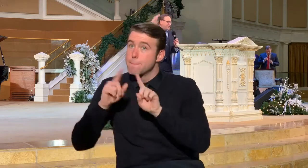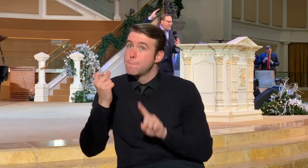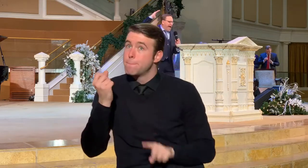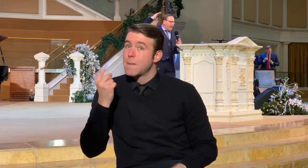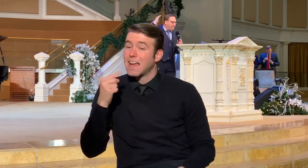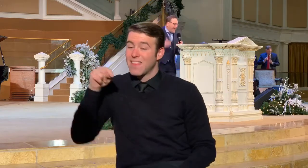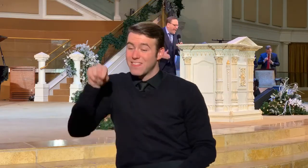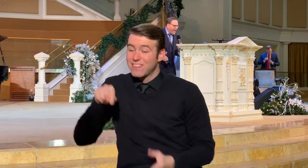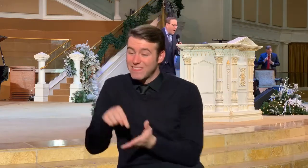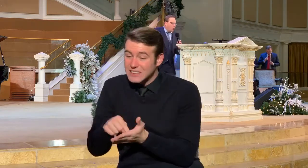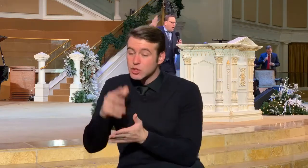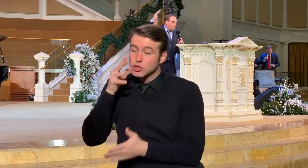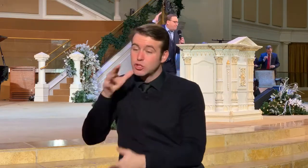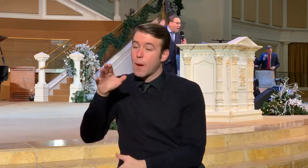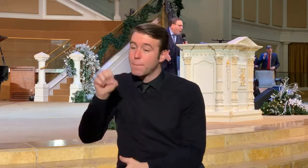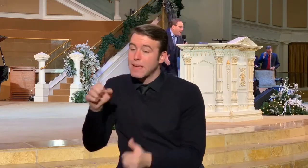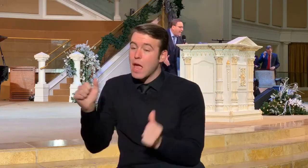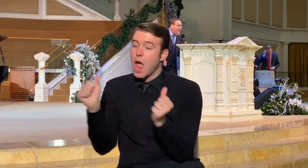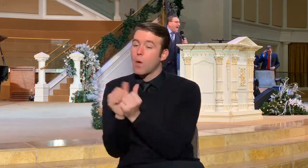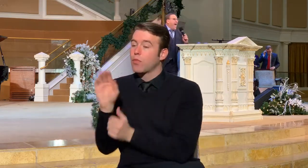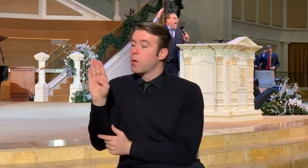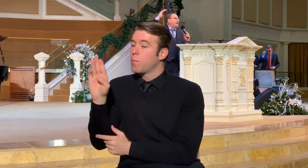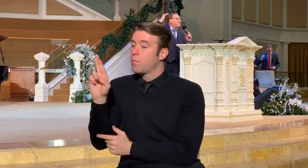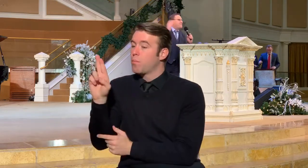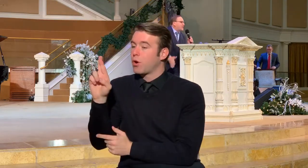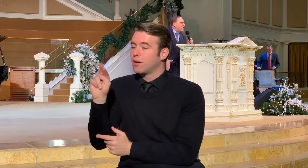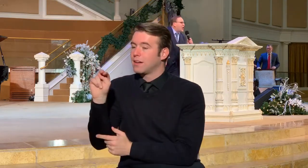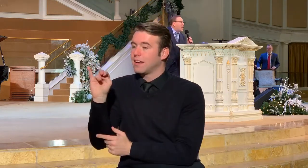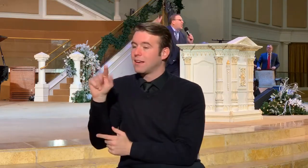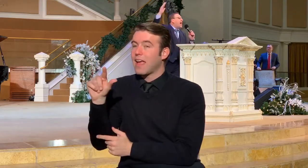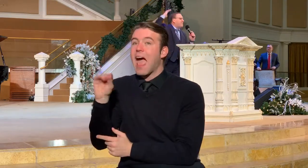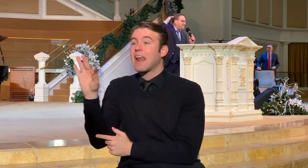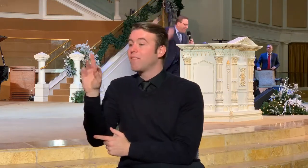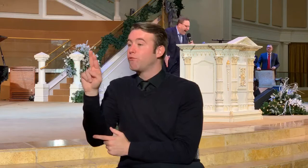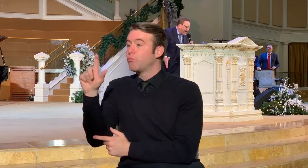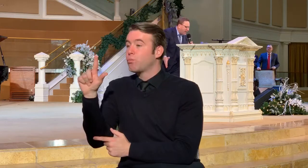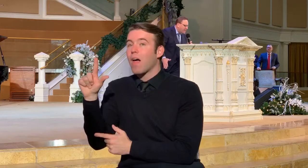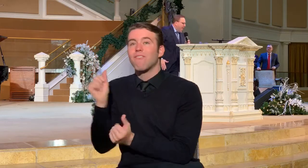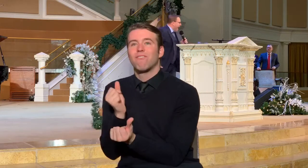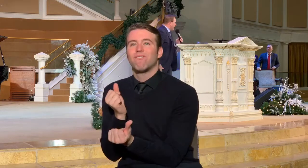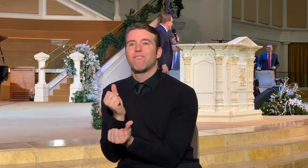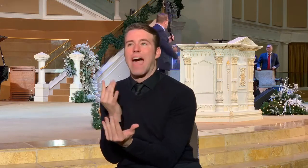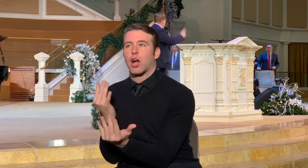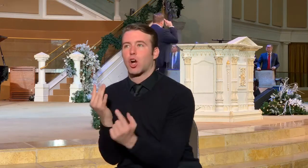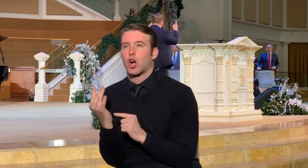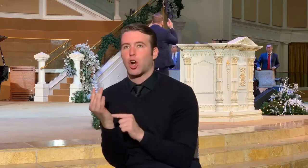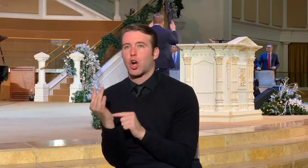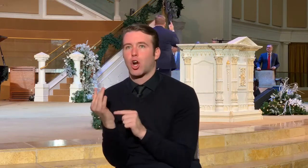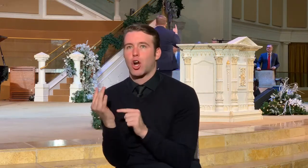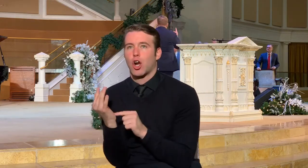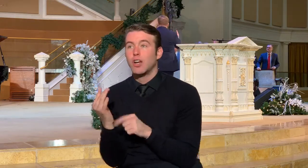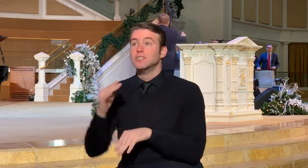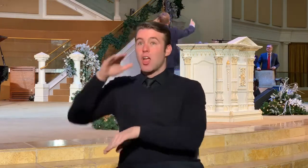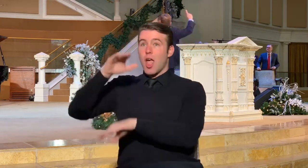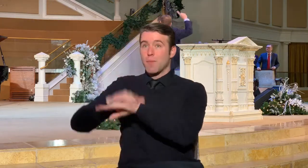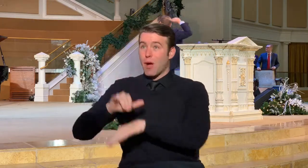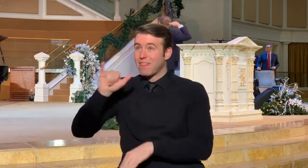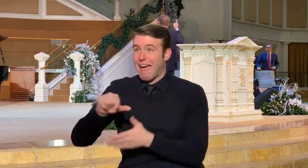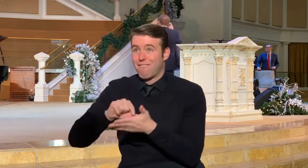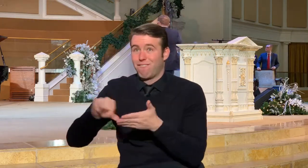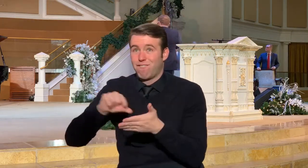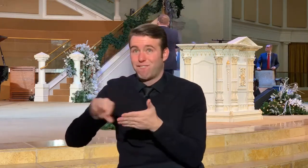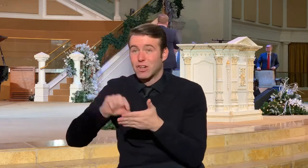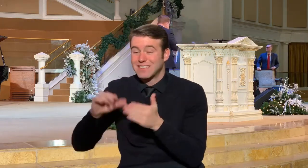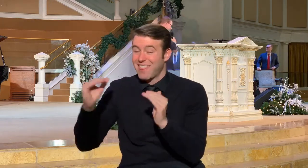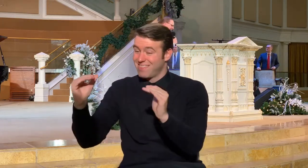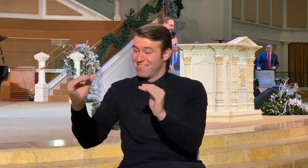this shall be with burning and fuel of fire. And it was upon that verse that the